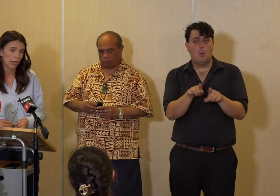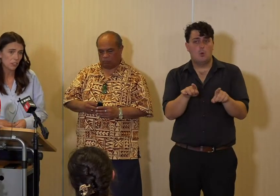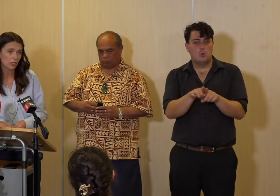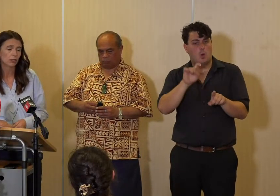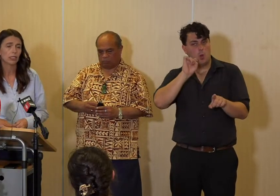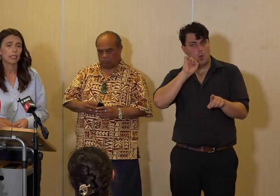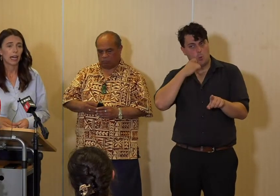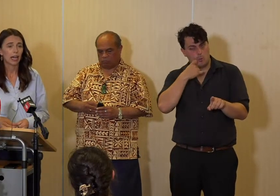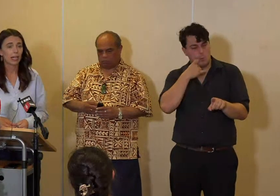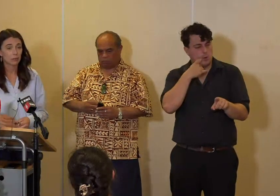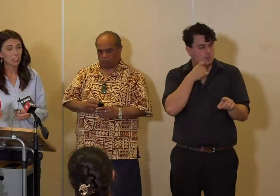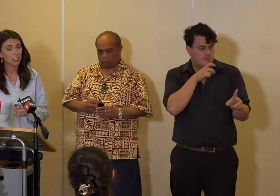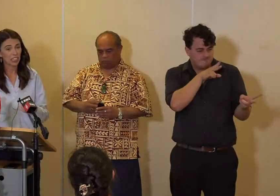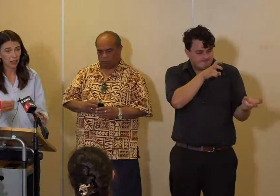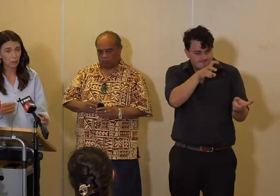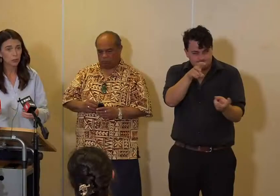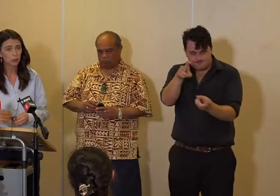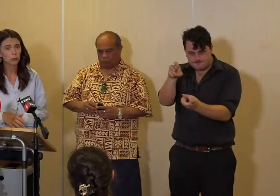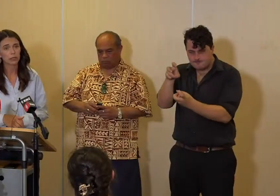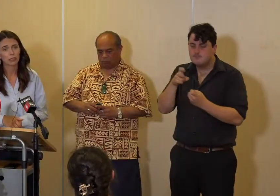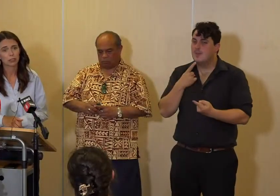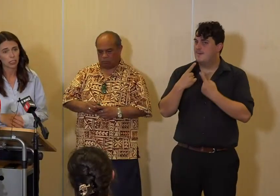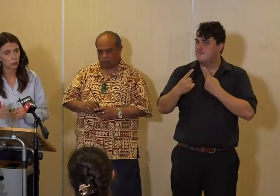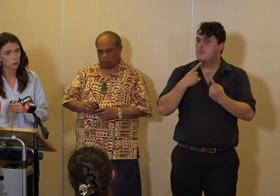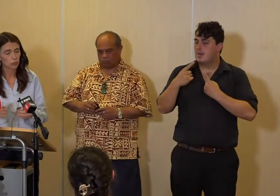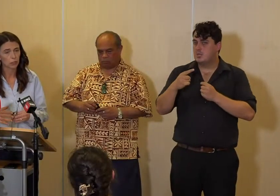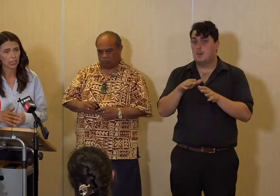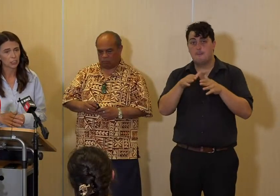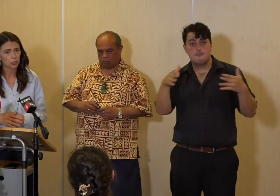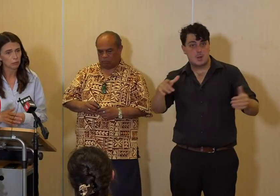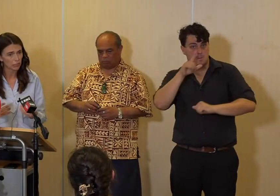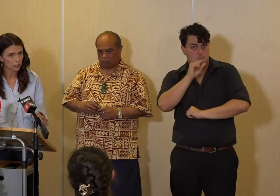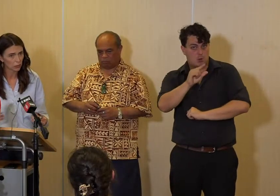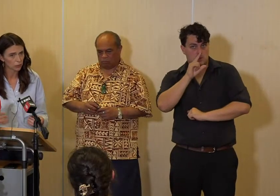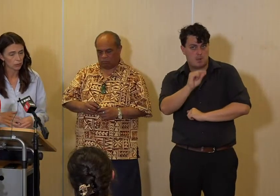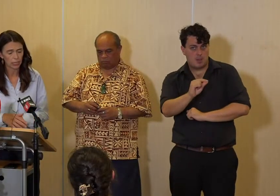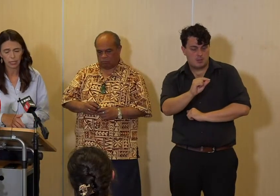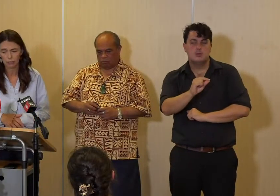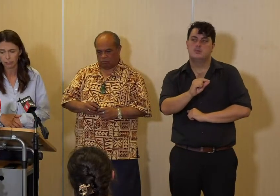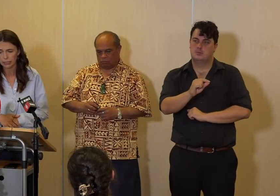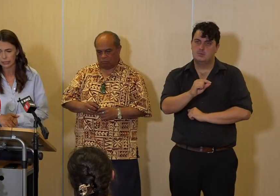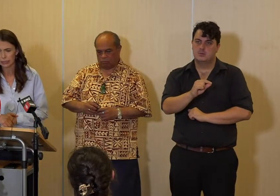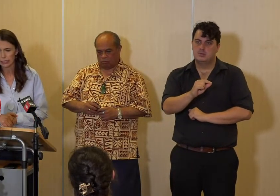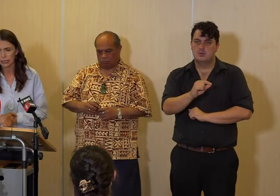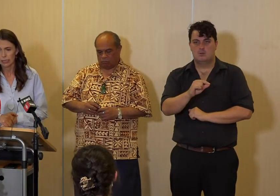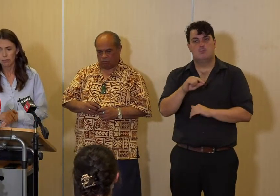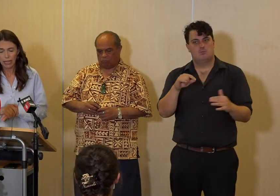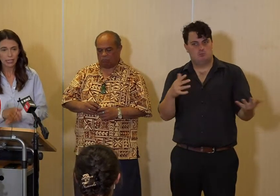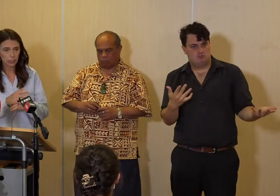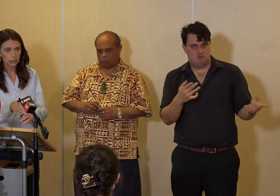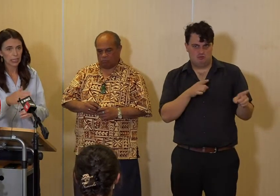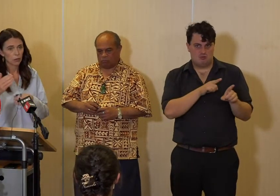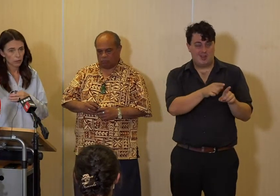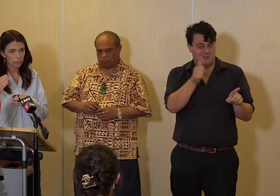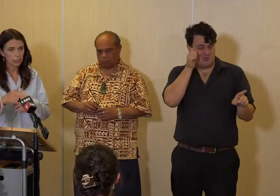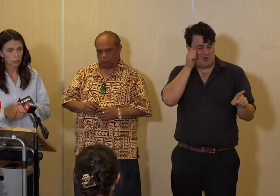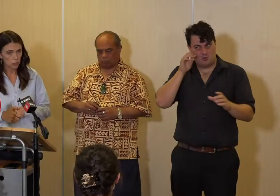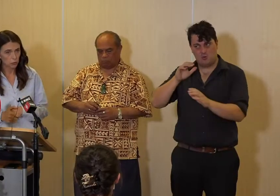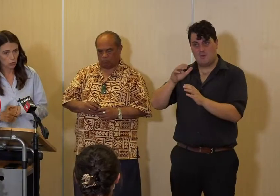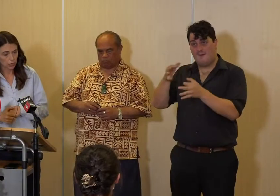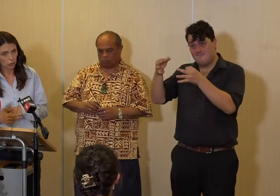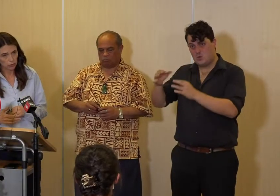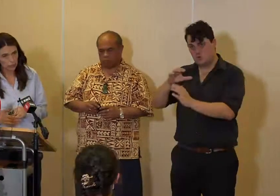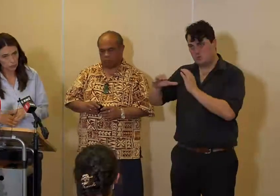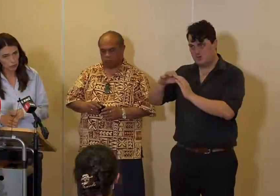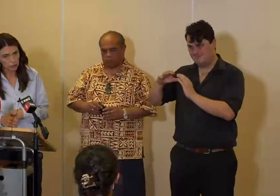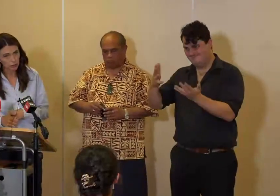of information as much as they're able to, with channels of communication being so affected. But as I say, we've established